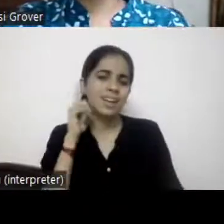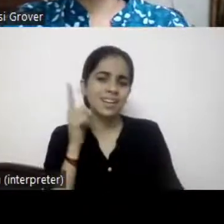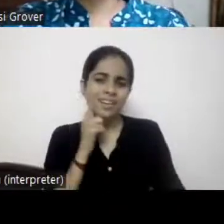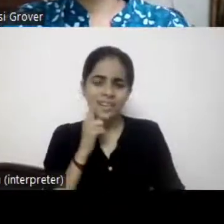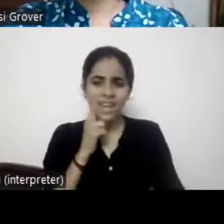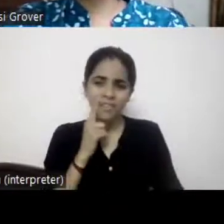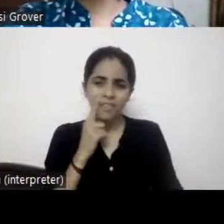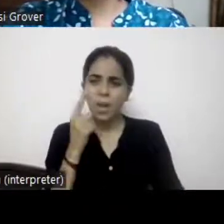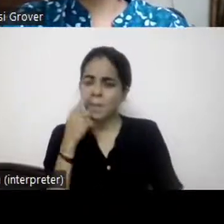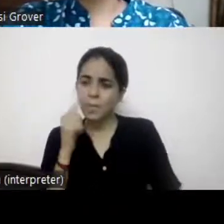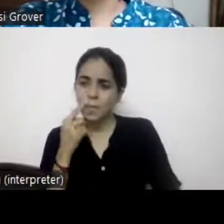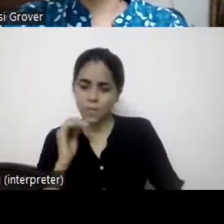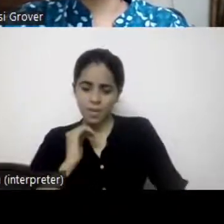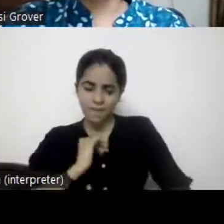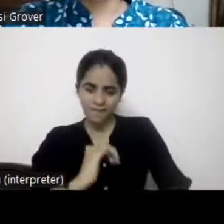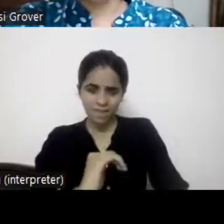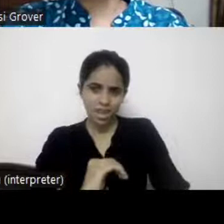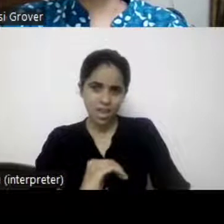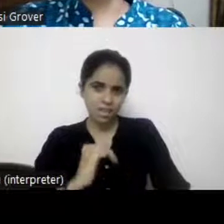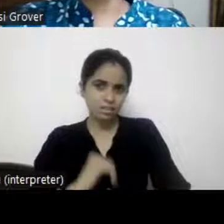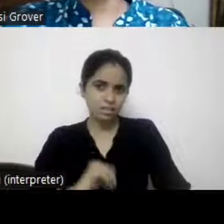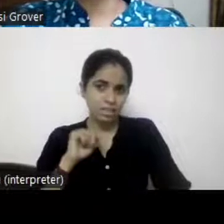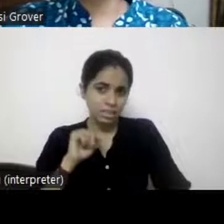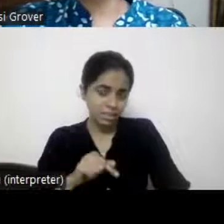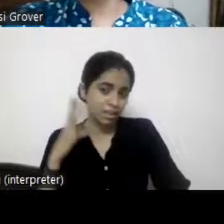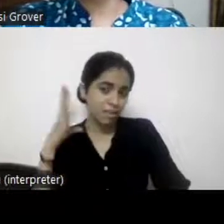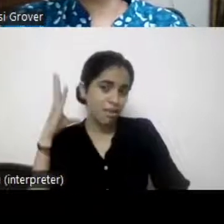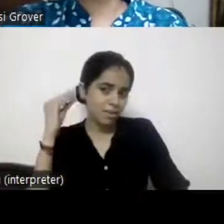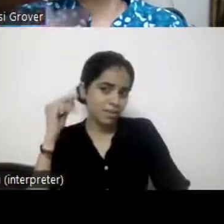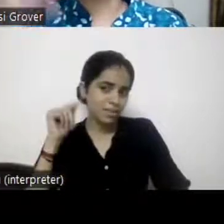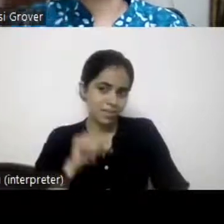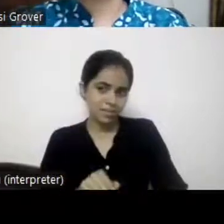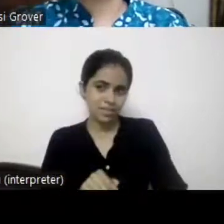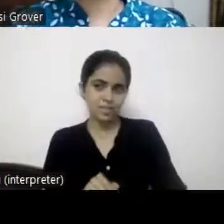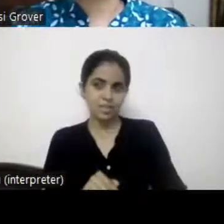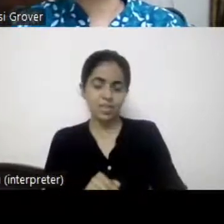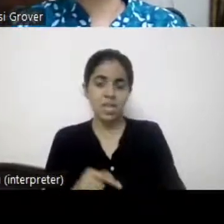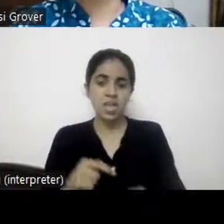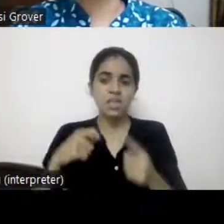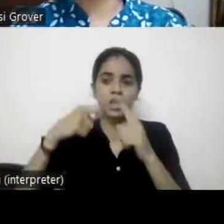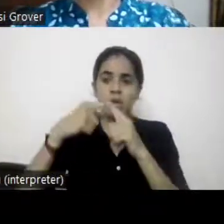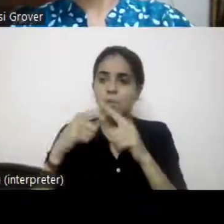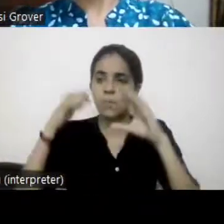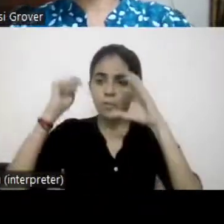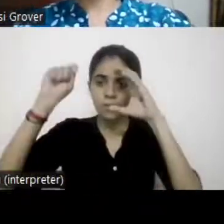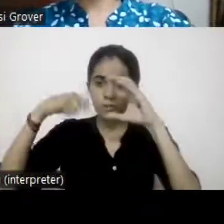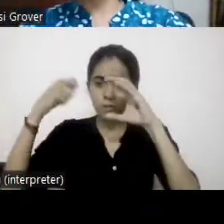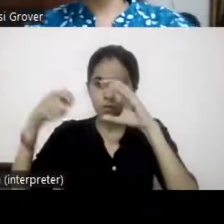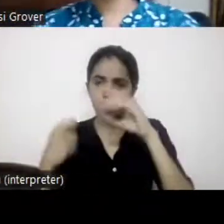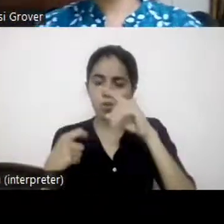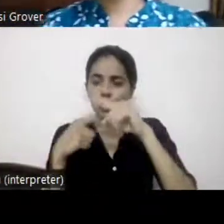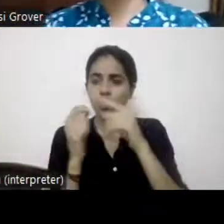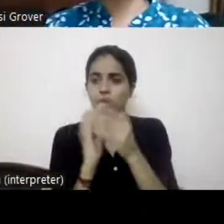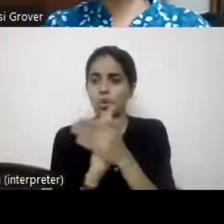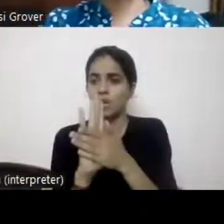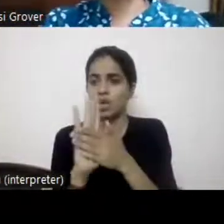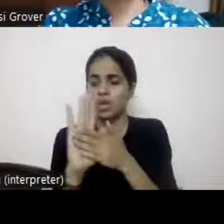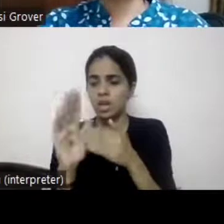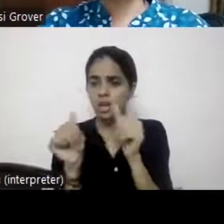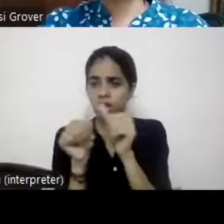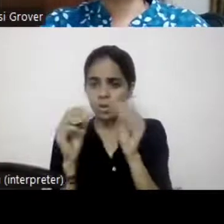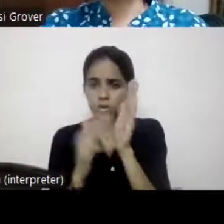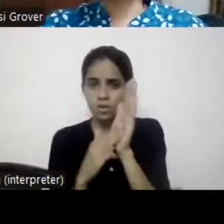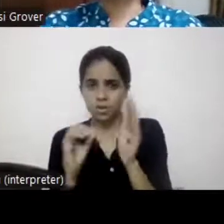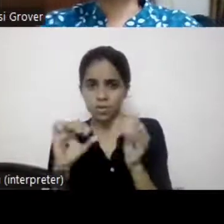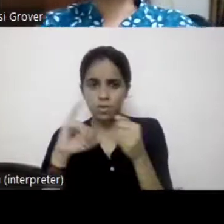adults, where Ajit and Koshish and Annie and Kamochi acquired that position of, and a lot of scholars have